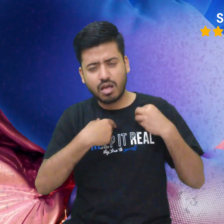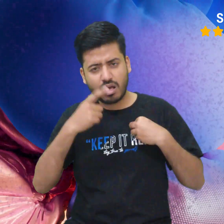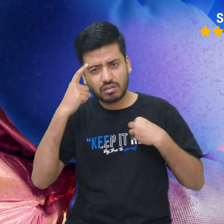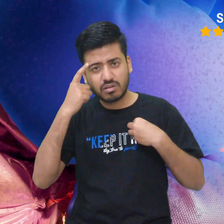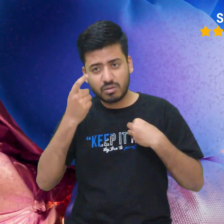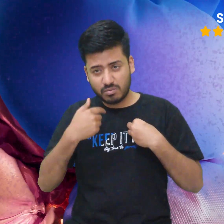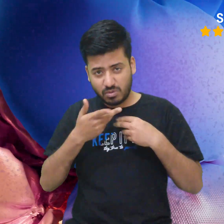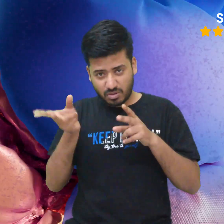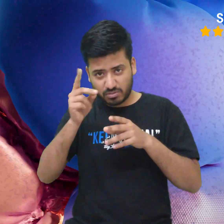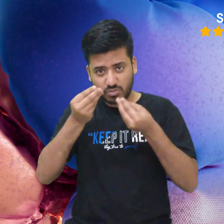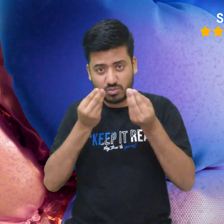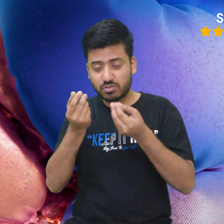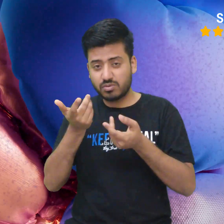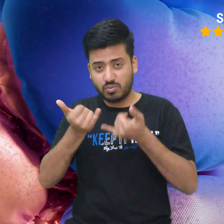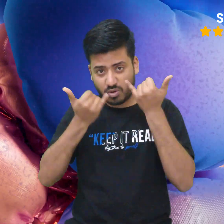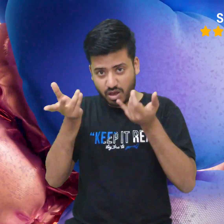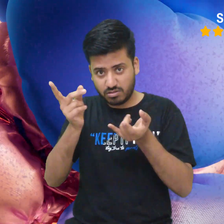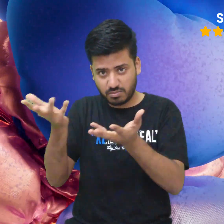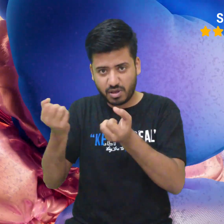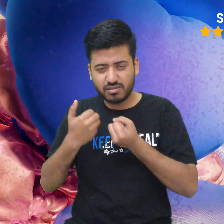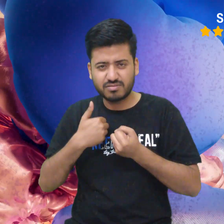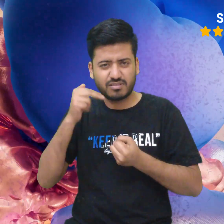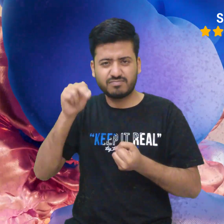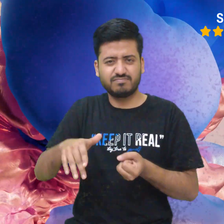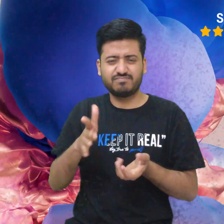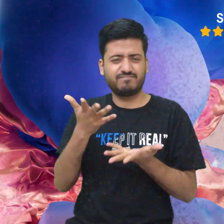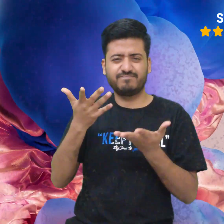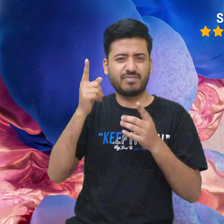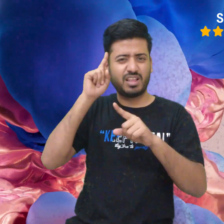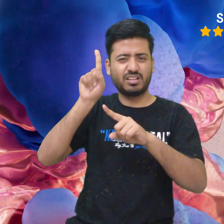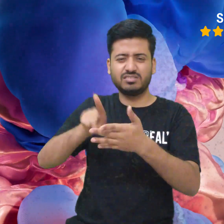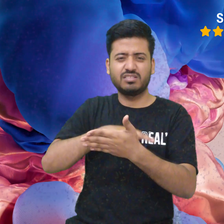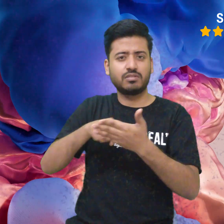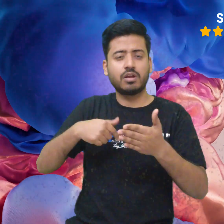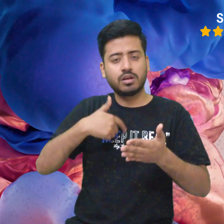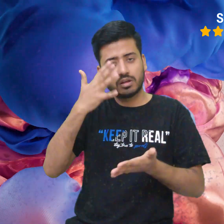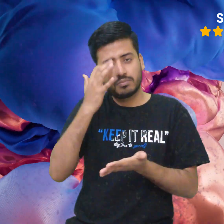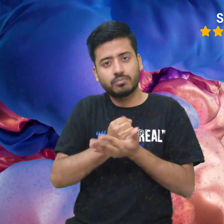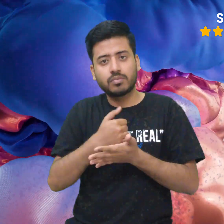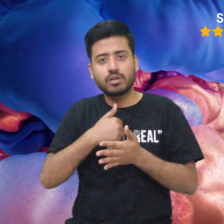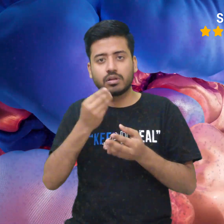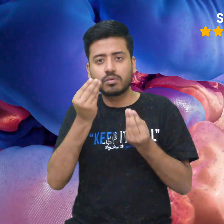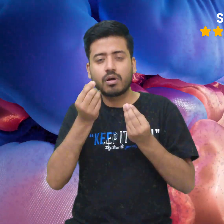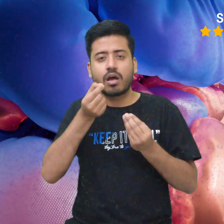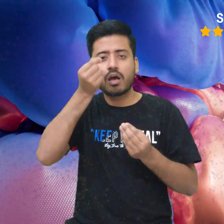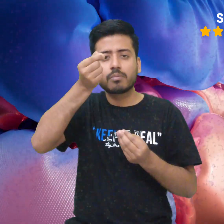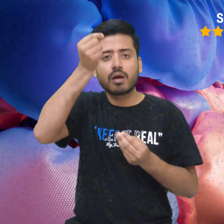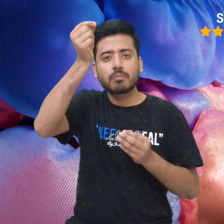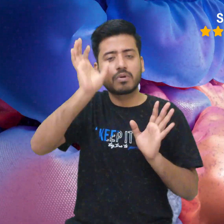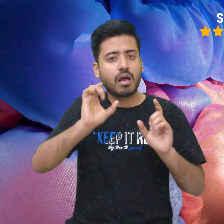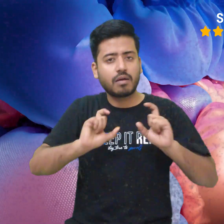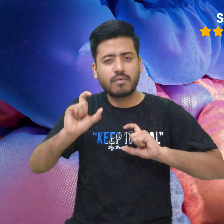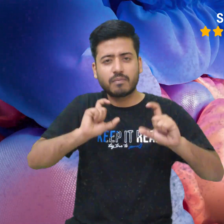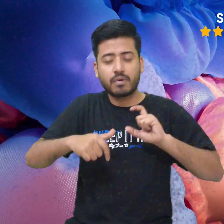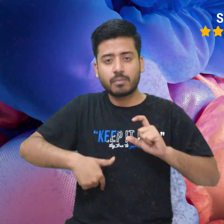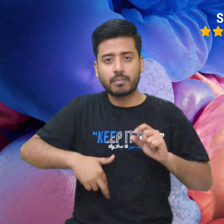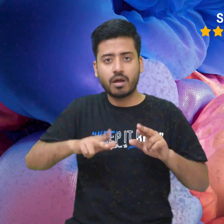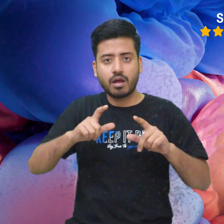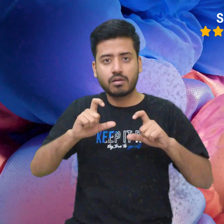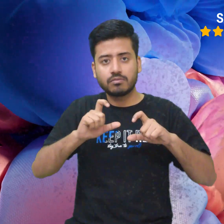thin pasta made with buckwheat flour. These long, brown noodles may have originated in China as far back as thousands of years ago, but